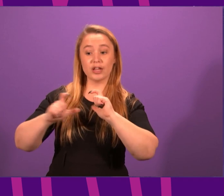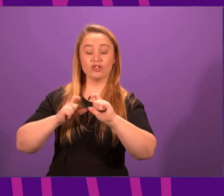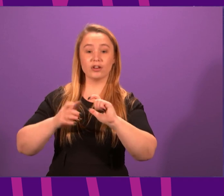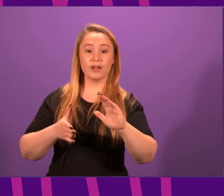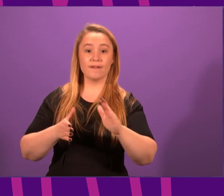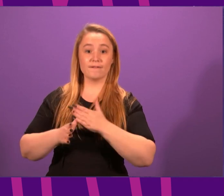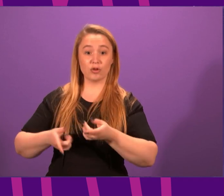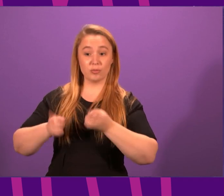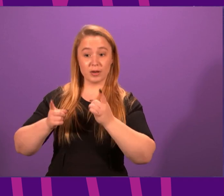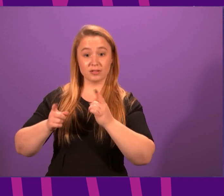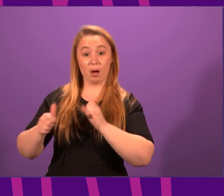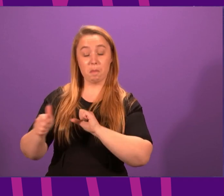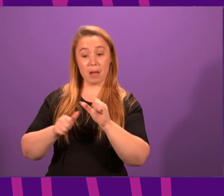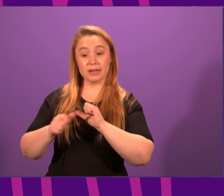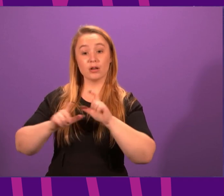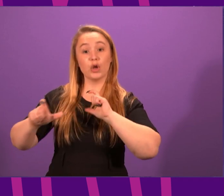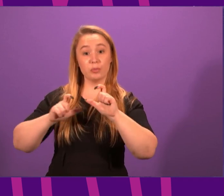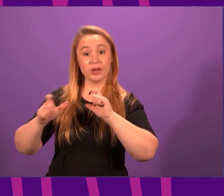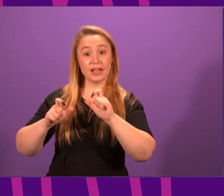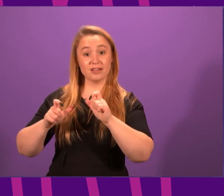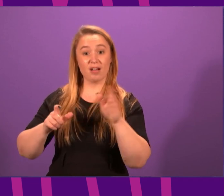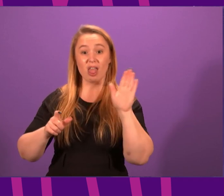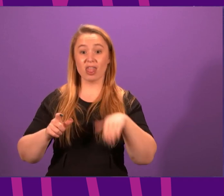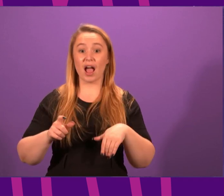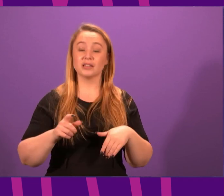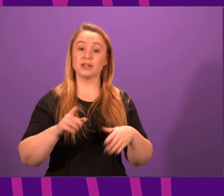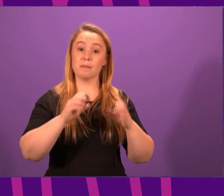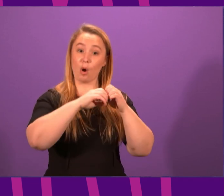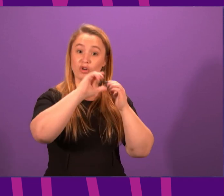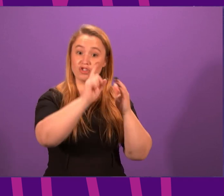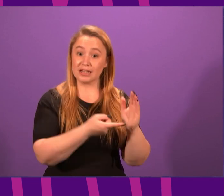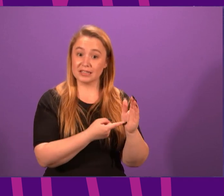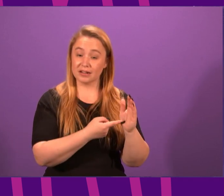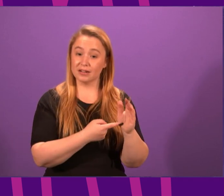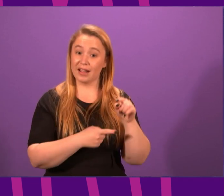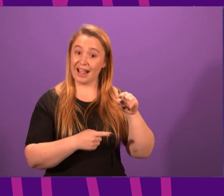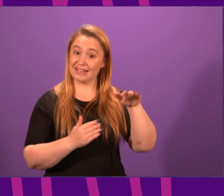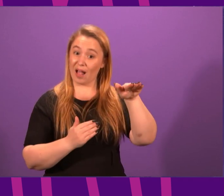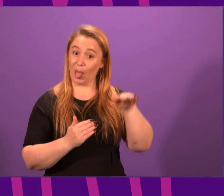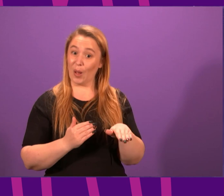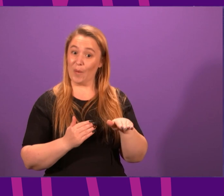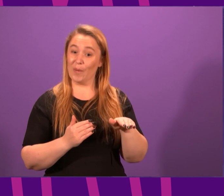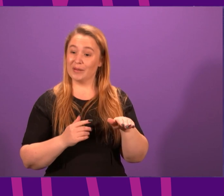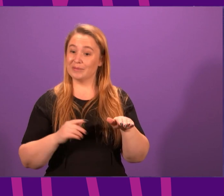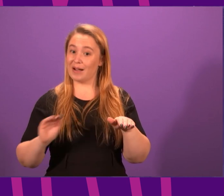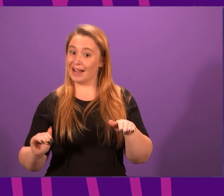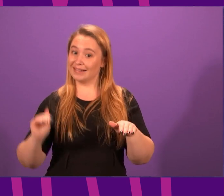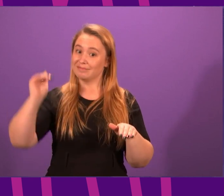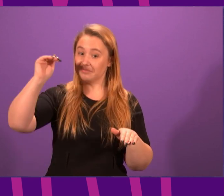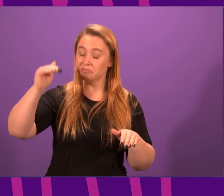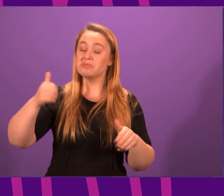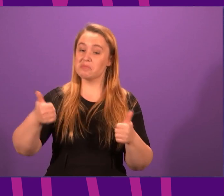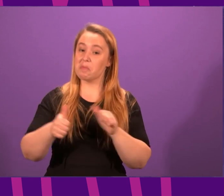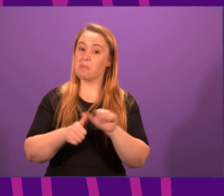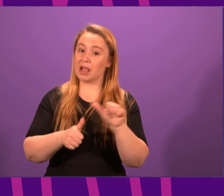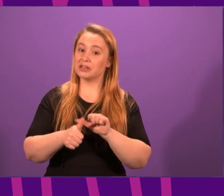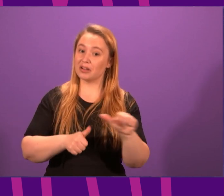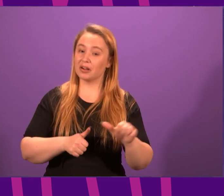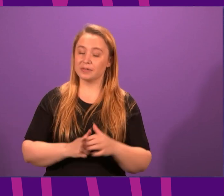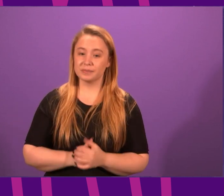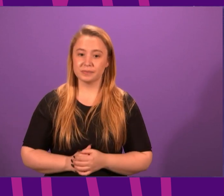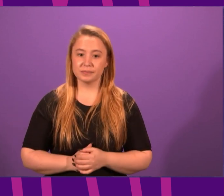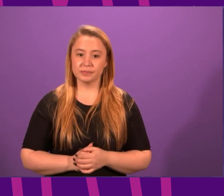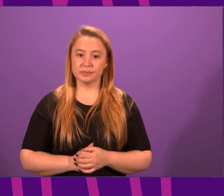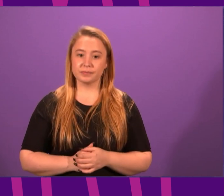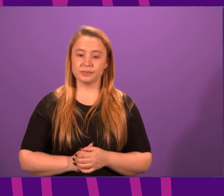than Boris Johnson, thankfully. Perhaps not a high bar, but thankfully a better communicator than the